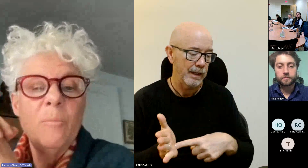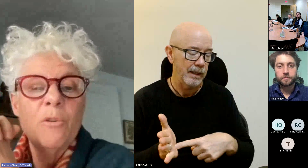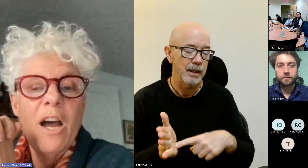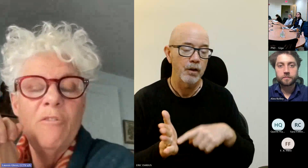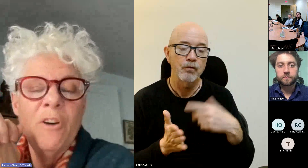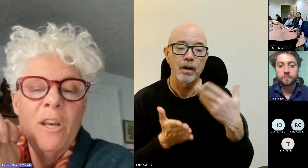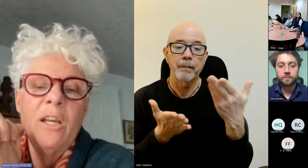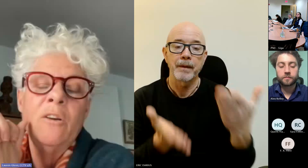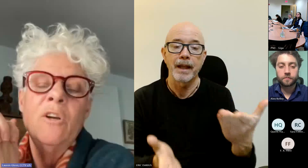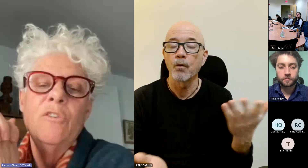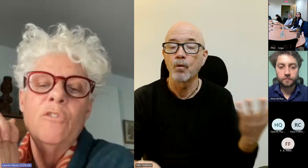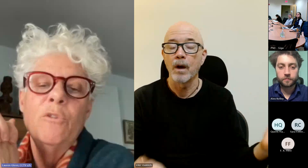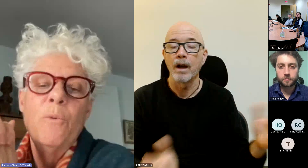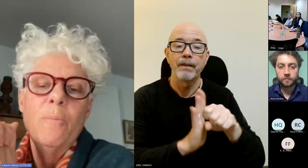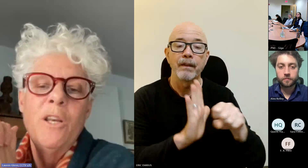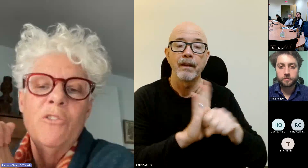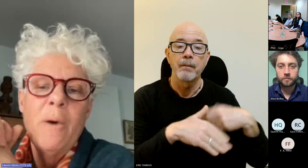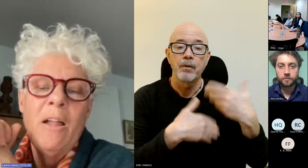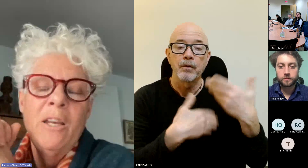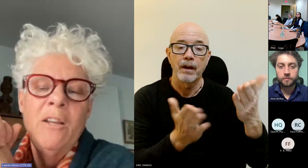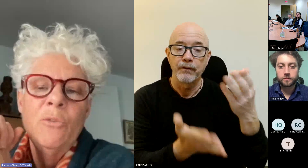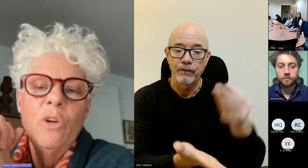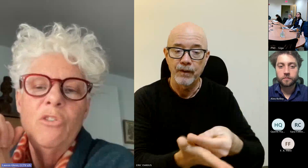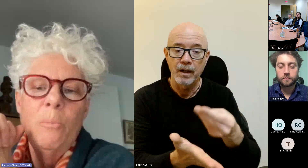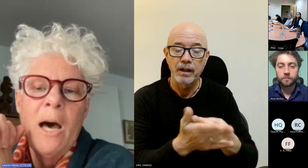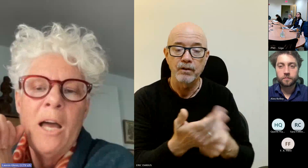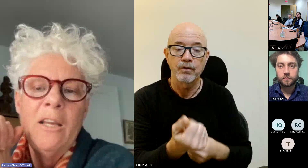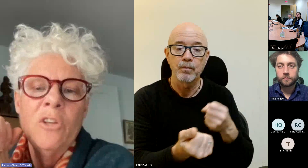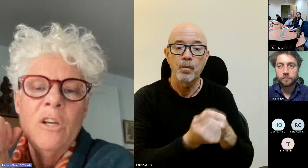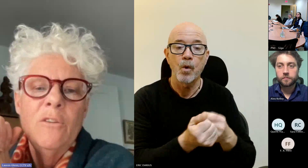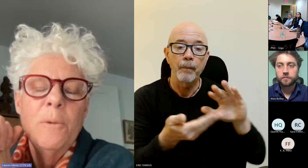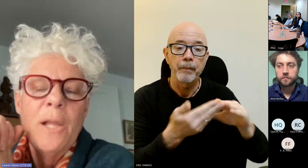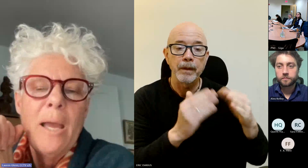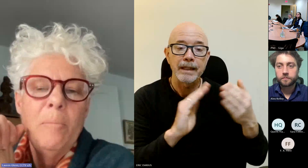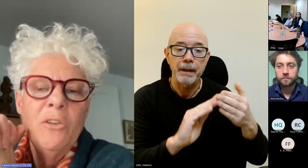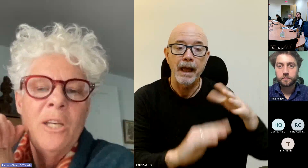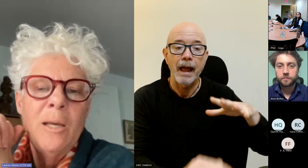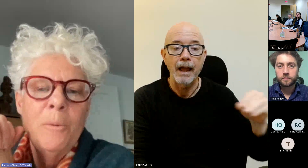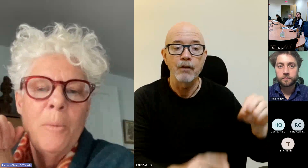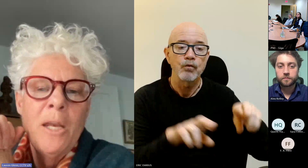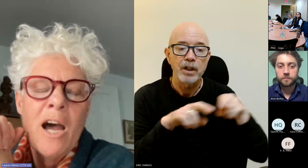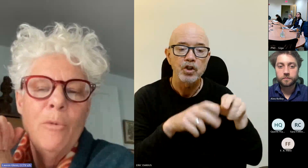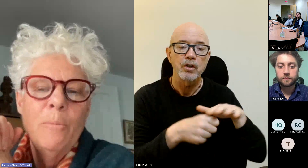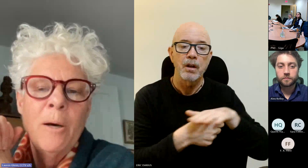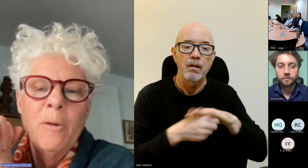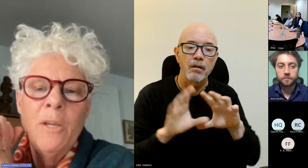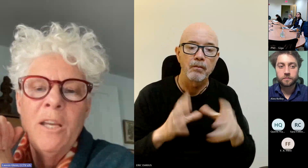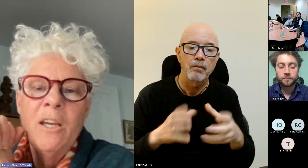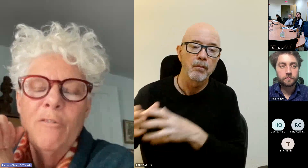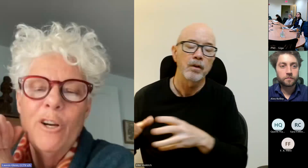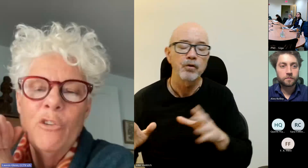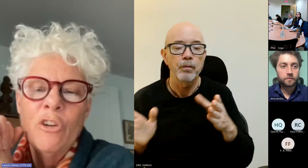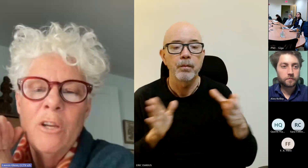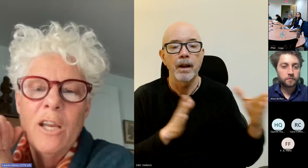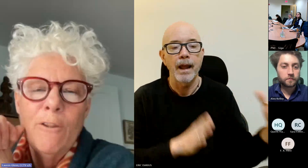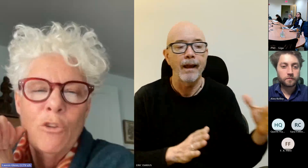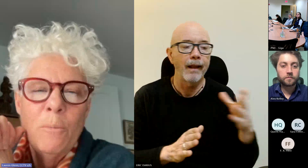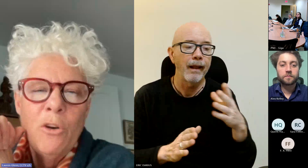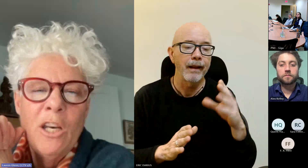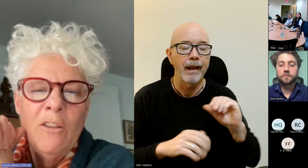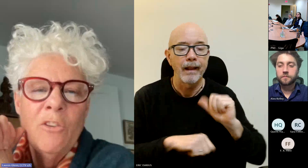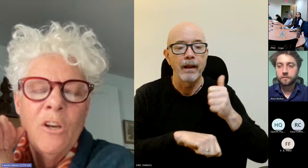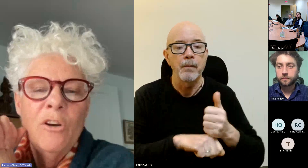the state provide funding to support municipalities and regional bodies to plan, build, and implement hybrid public meeting coverage